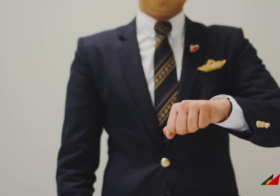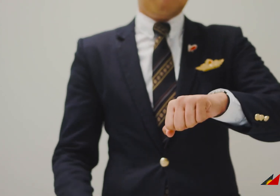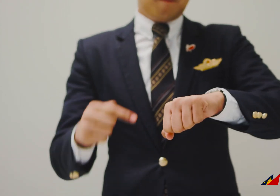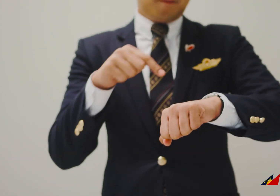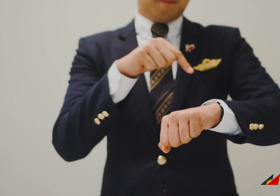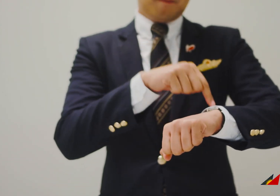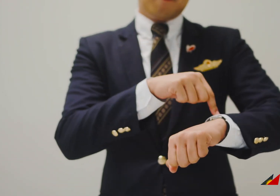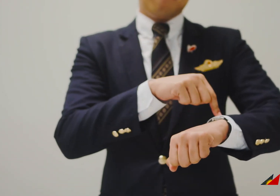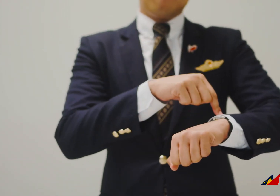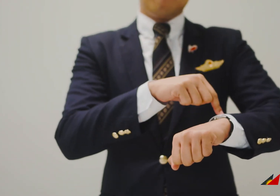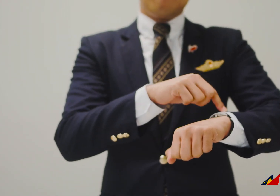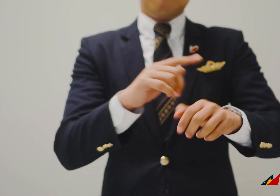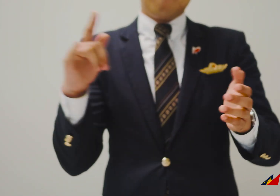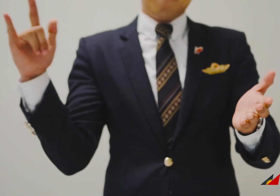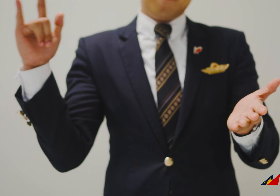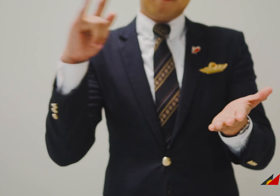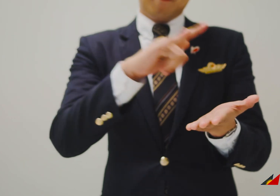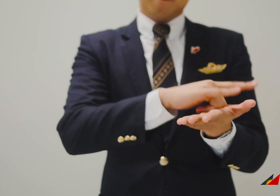Our estimated time of arrival.